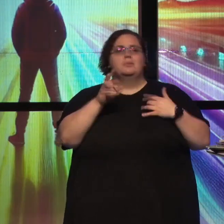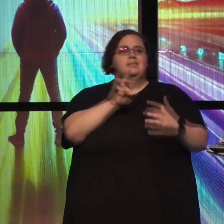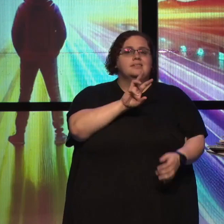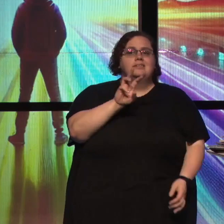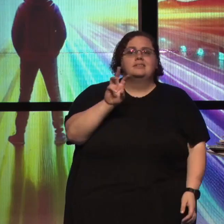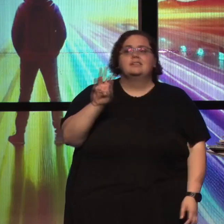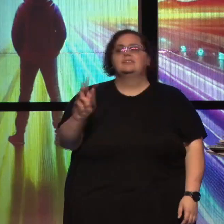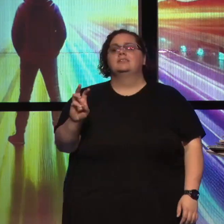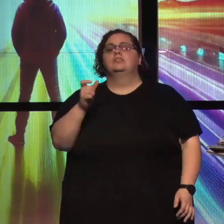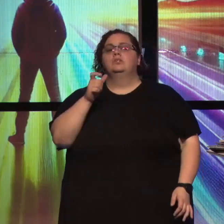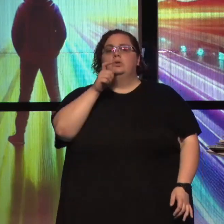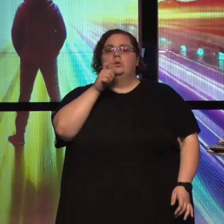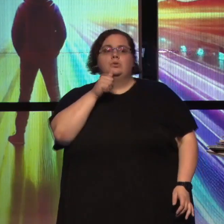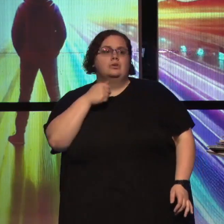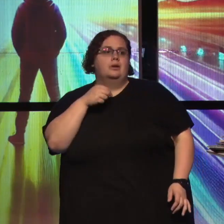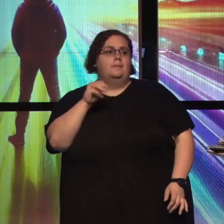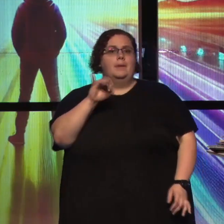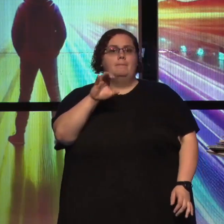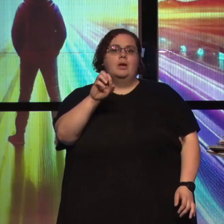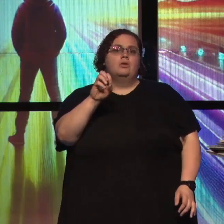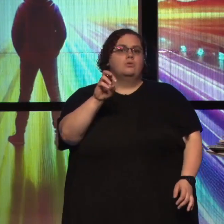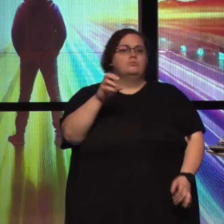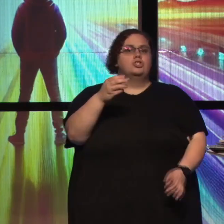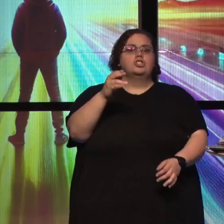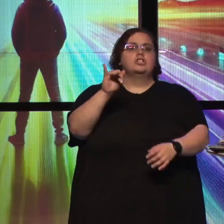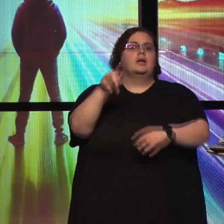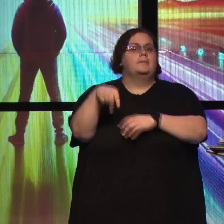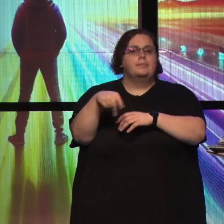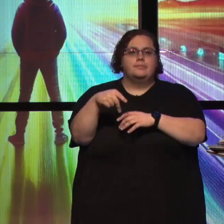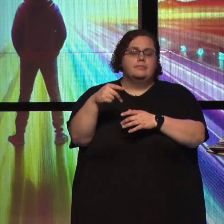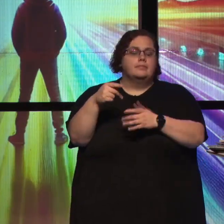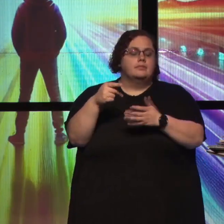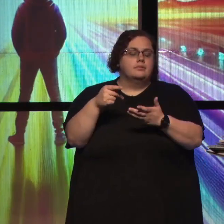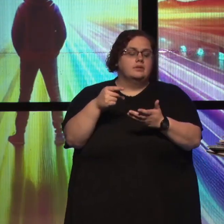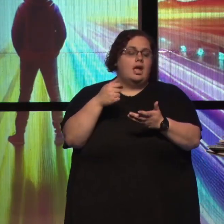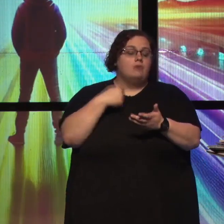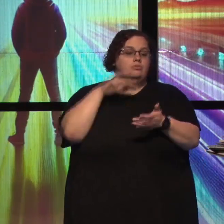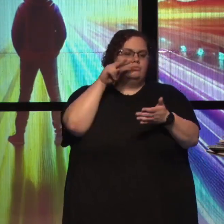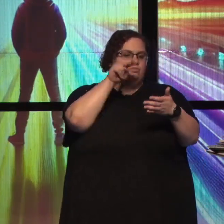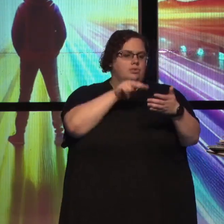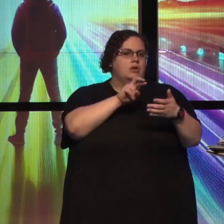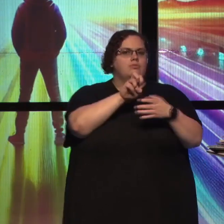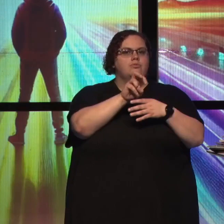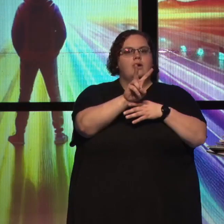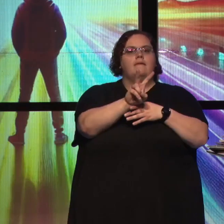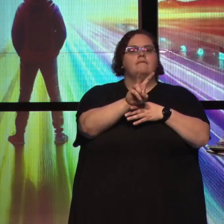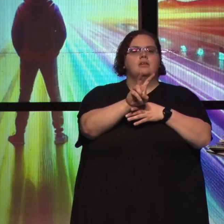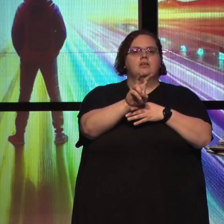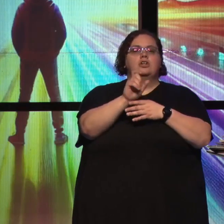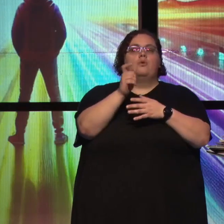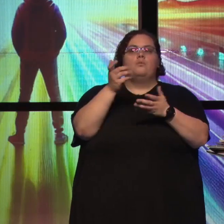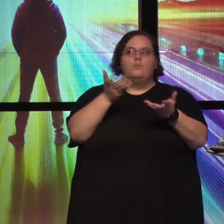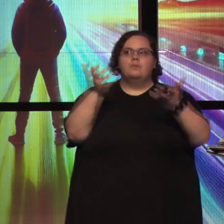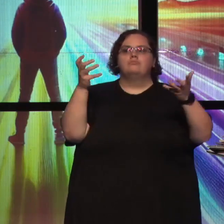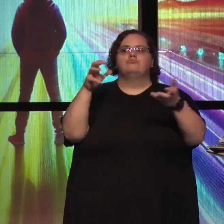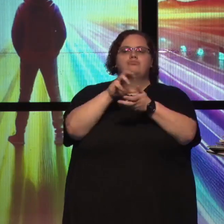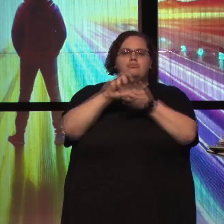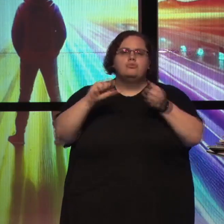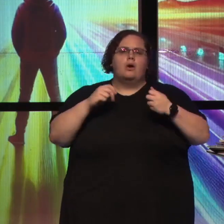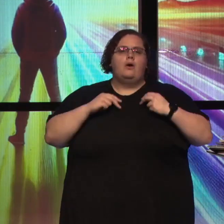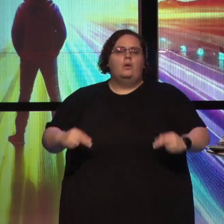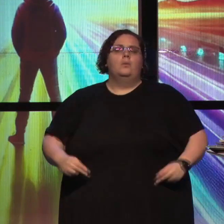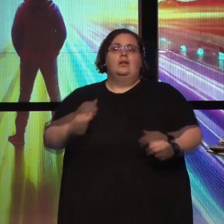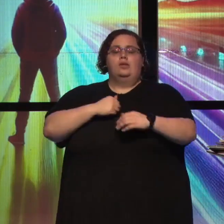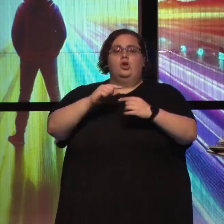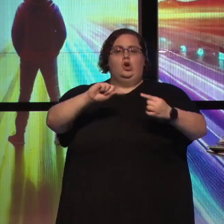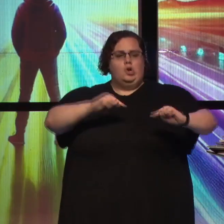who's going to get the microchip, and all of that nonsense. But if we will actually read it as a revelation of what is destroying humanity, of what is harming